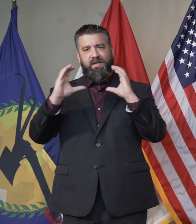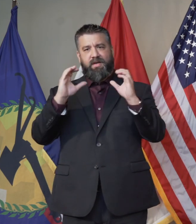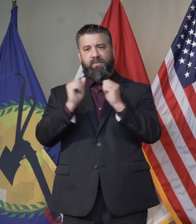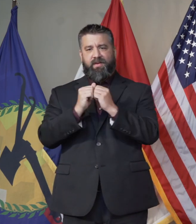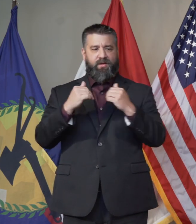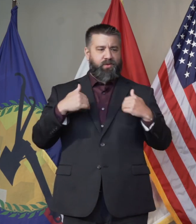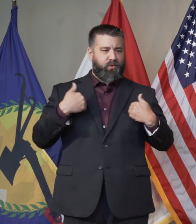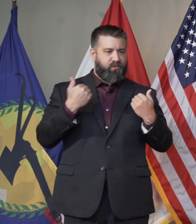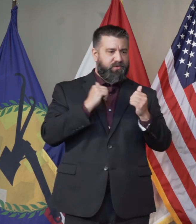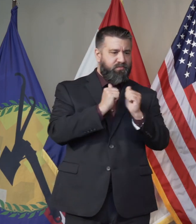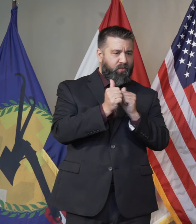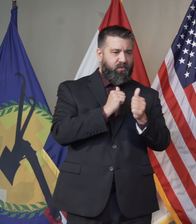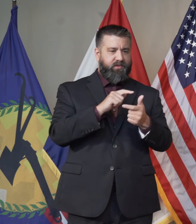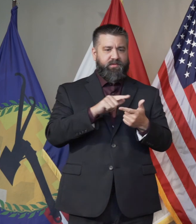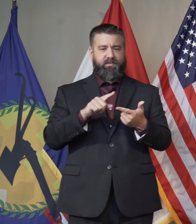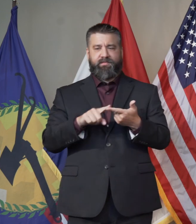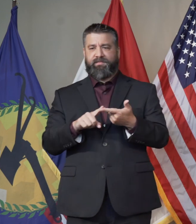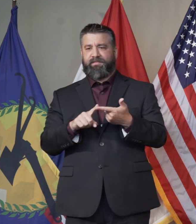industry to